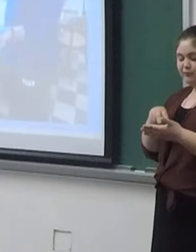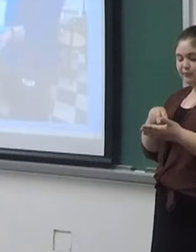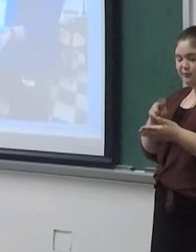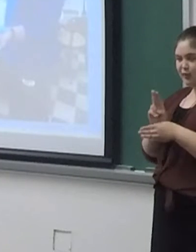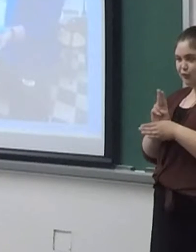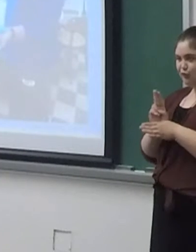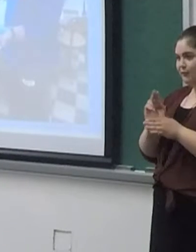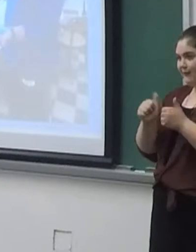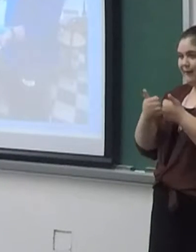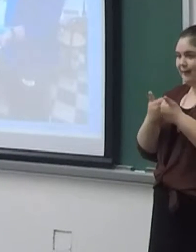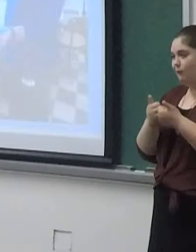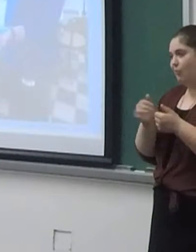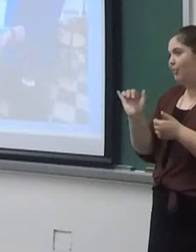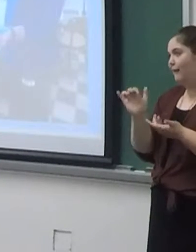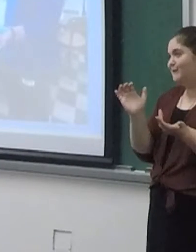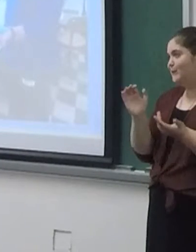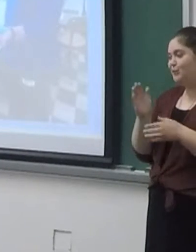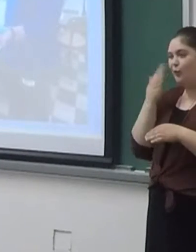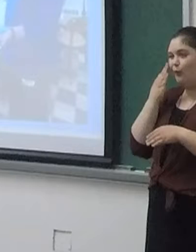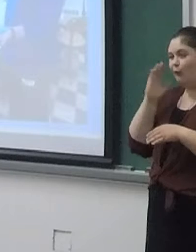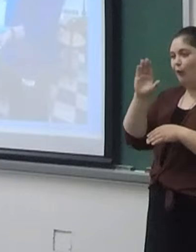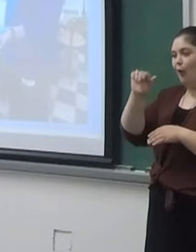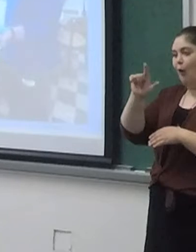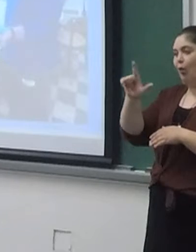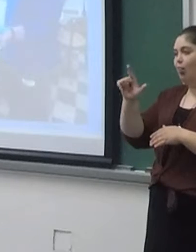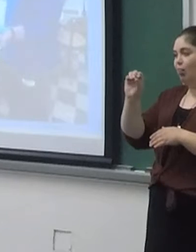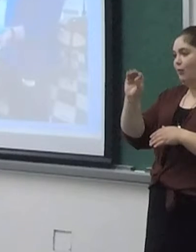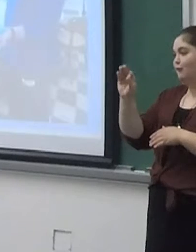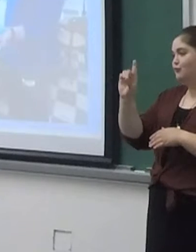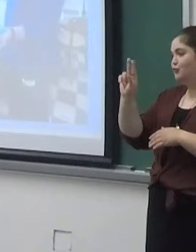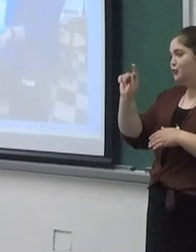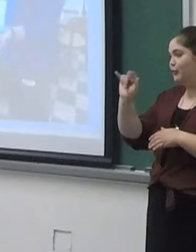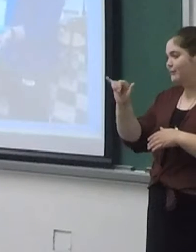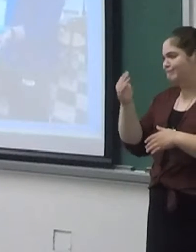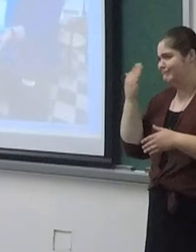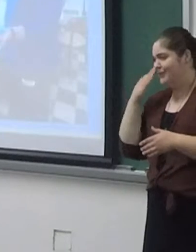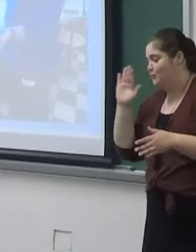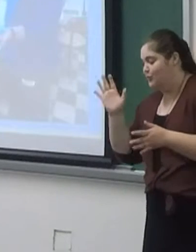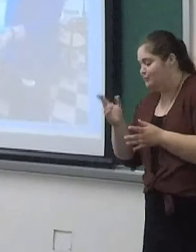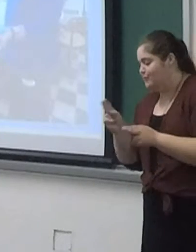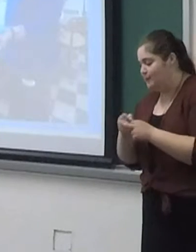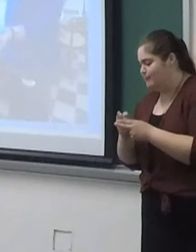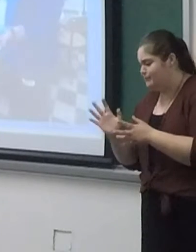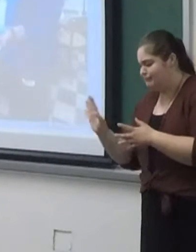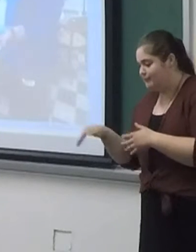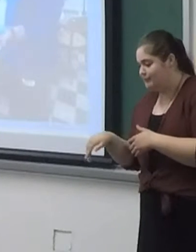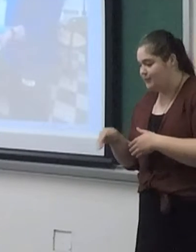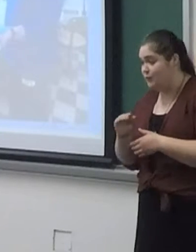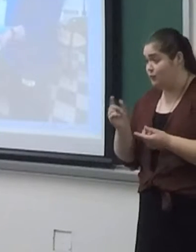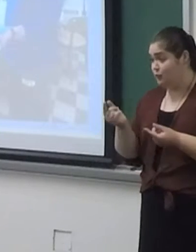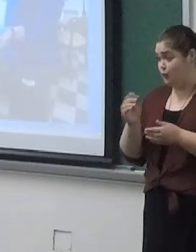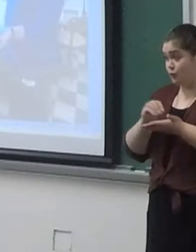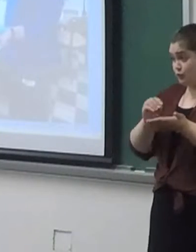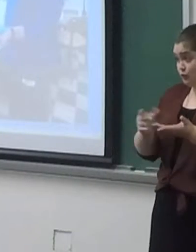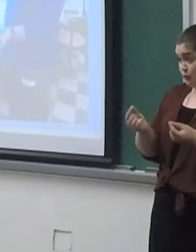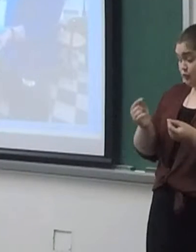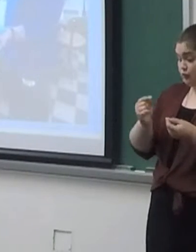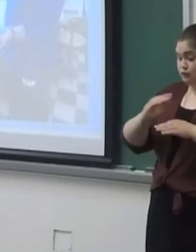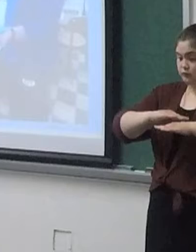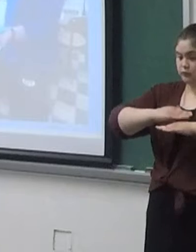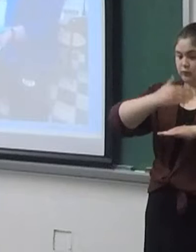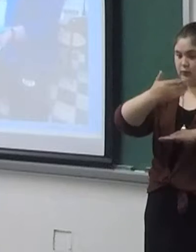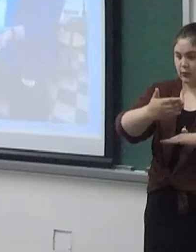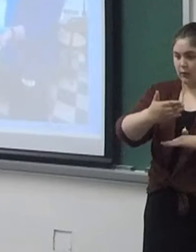video games like Call of Duty and I don't know what they are. And he opened his laptop, and all